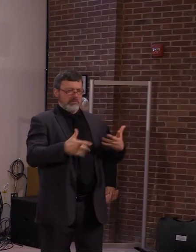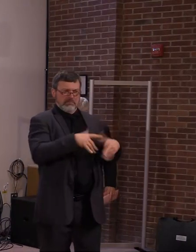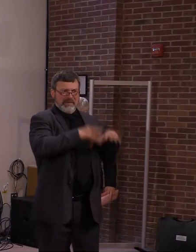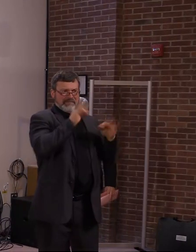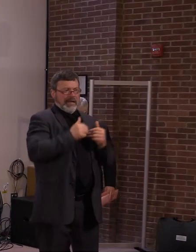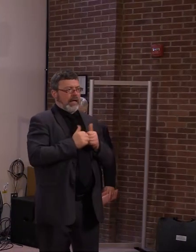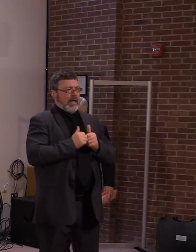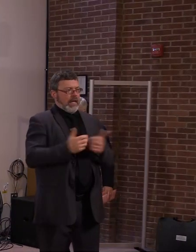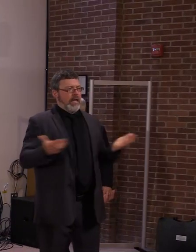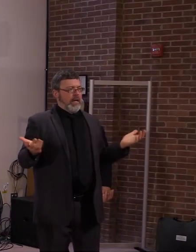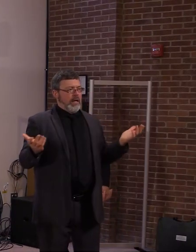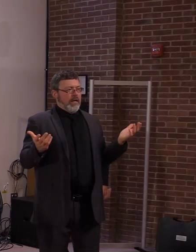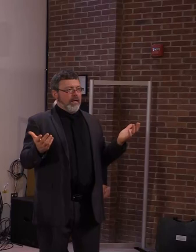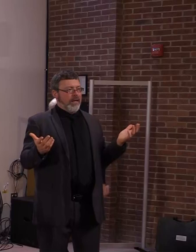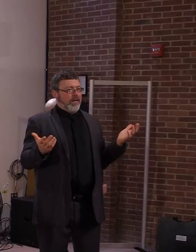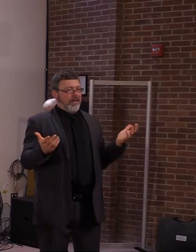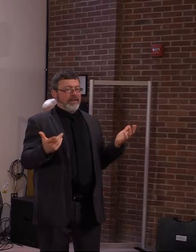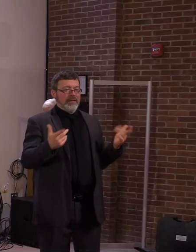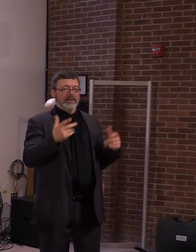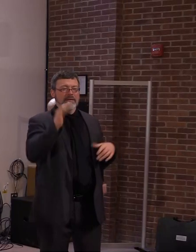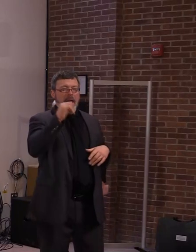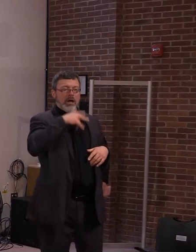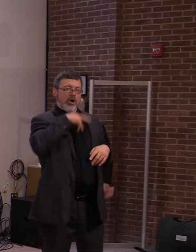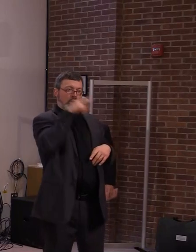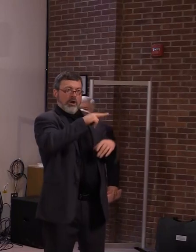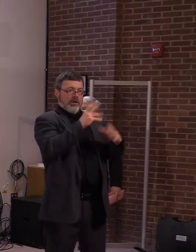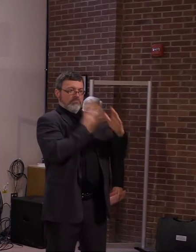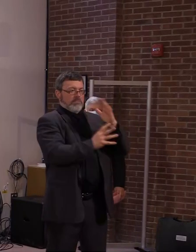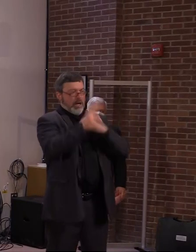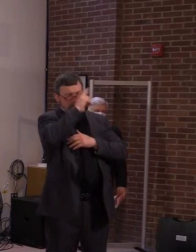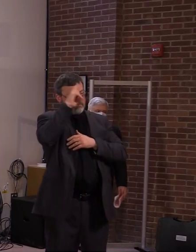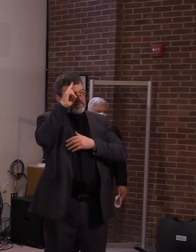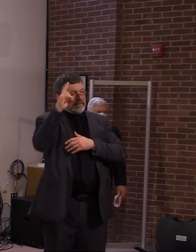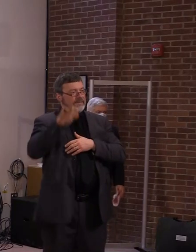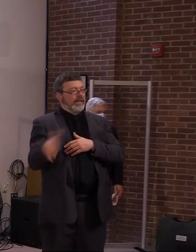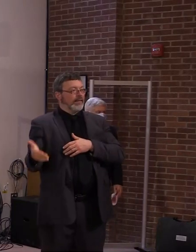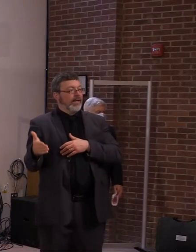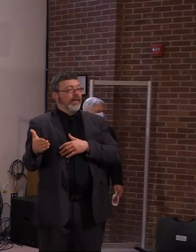continue to be on the right side of the rankings.